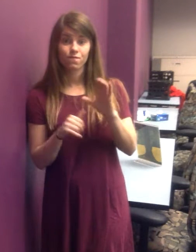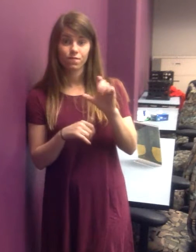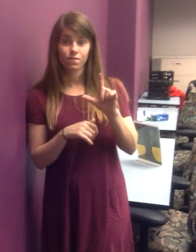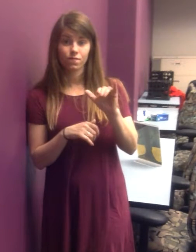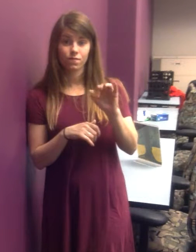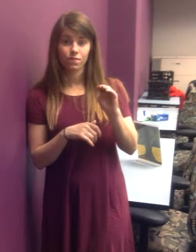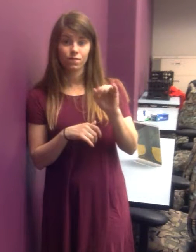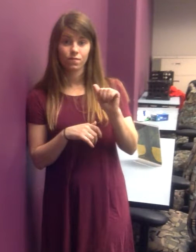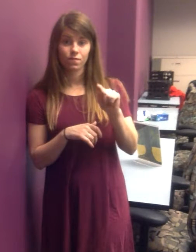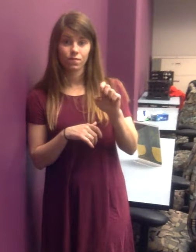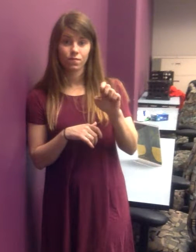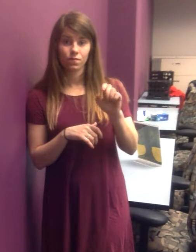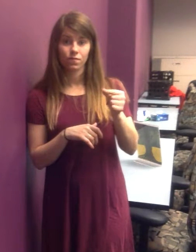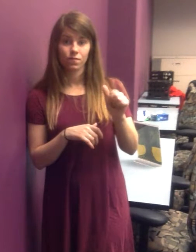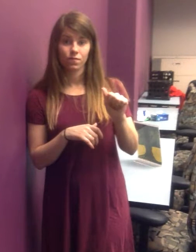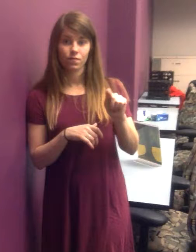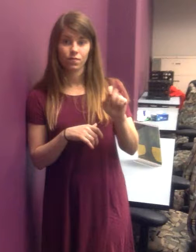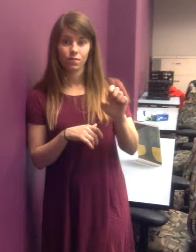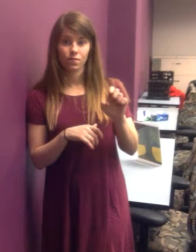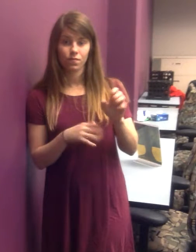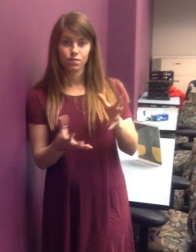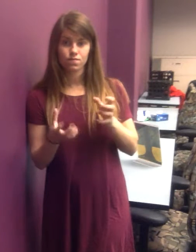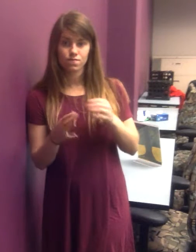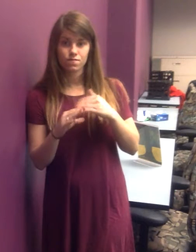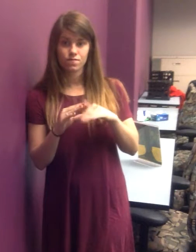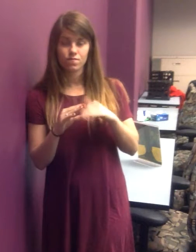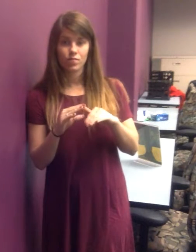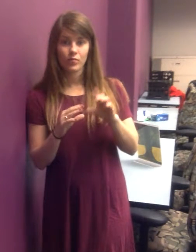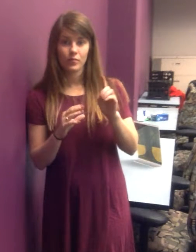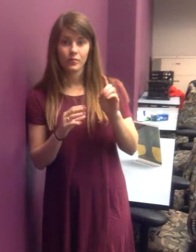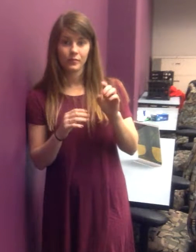our reporting, ATI requested emails climate scientists might have sent to Frontline.